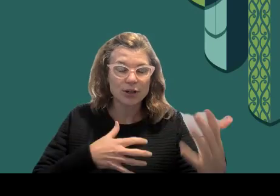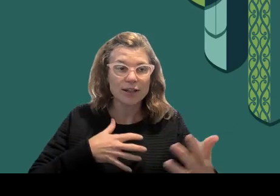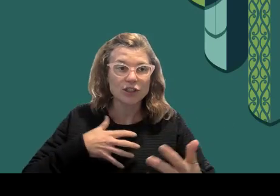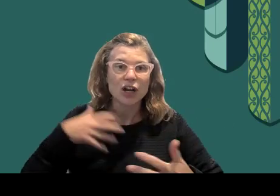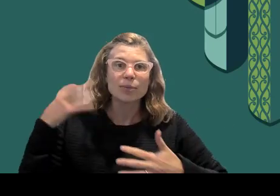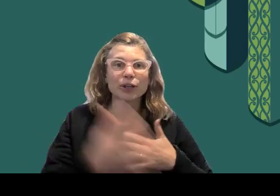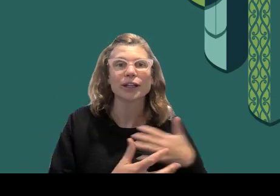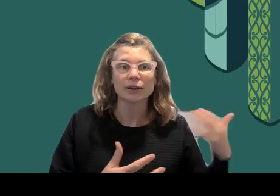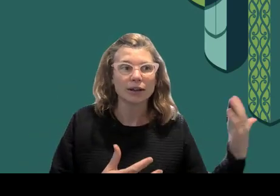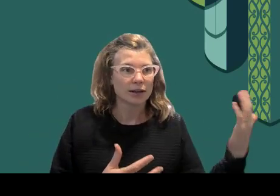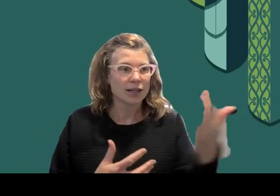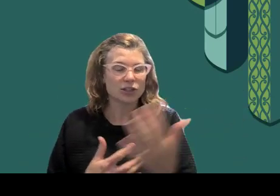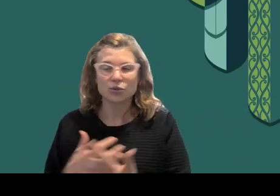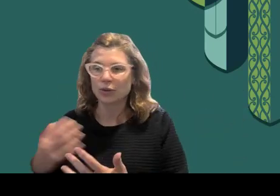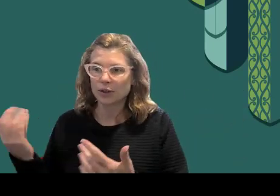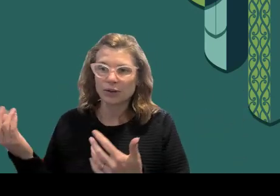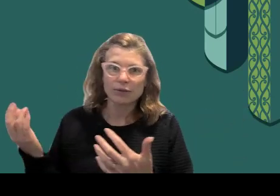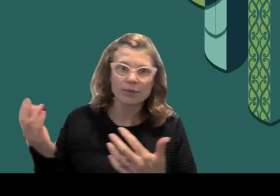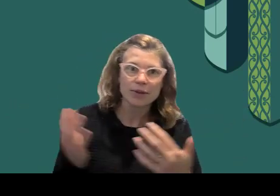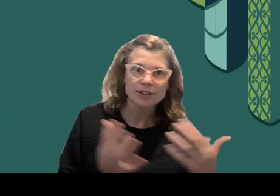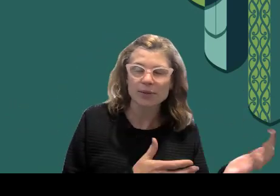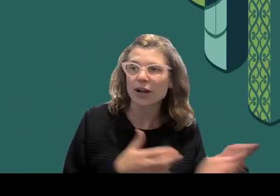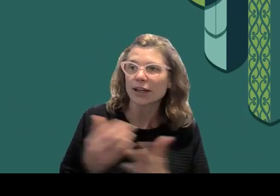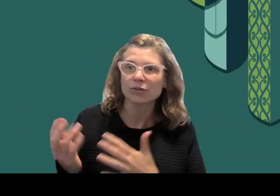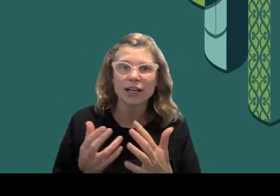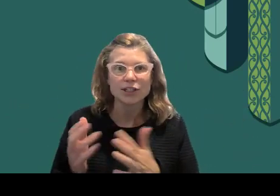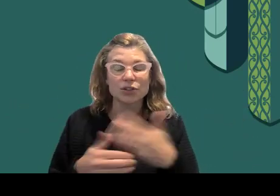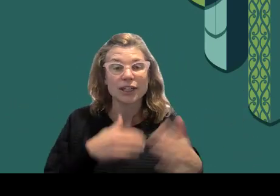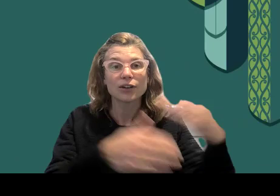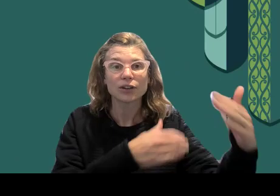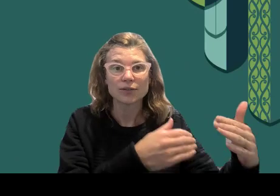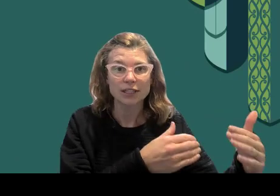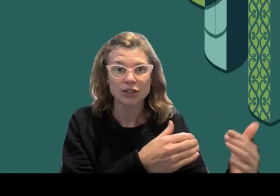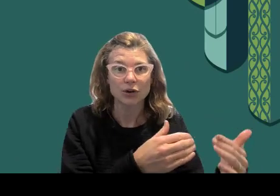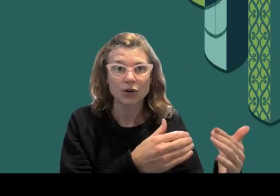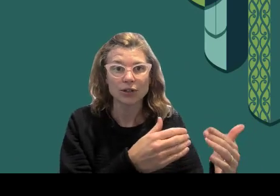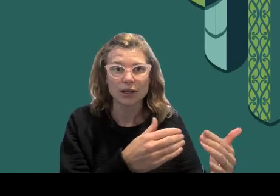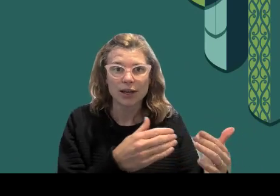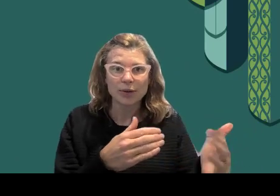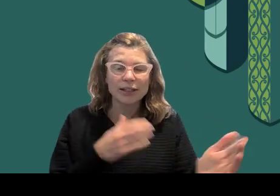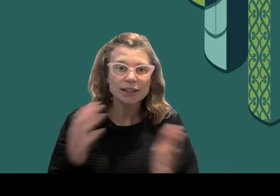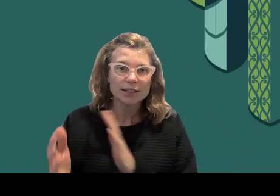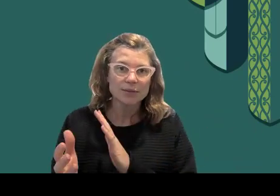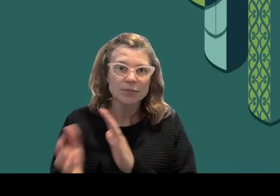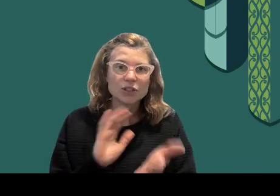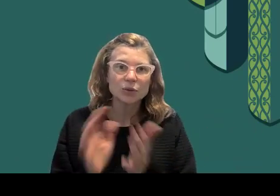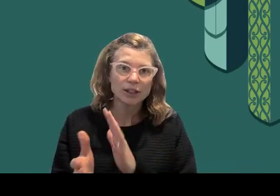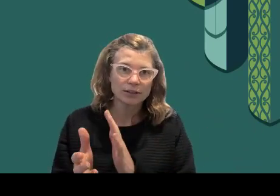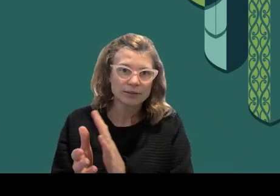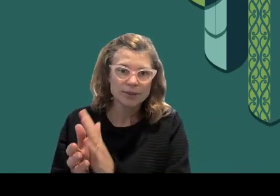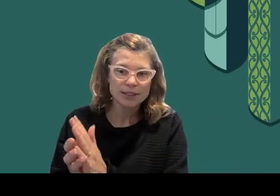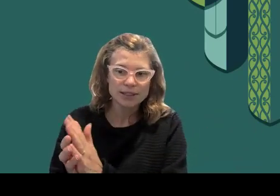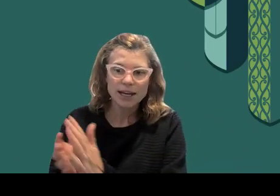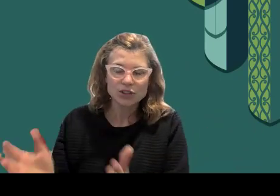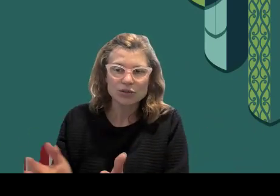to someone and then try and bring in a story or something that I can relate to carry the conversation on. But in this